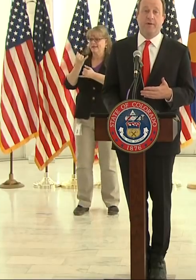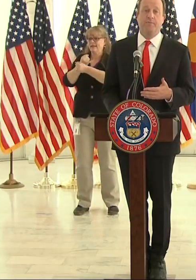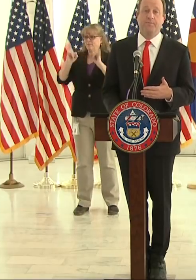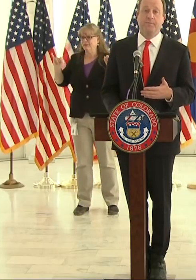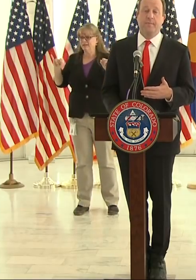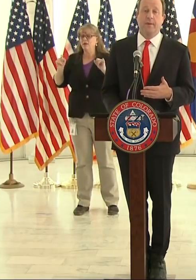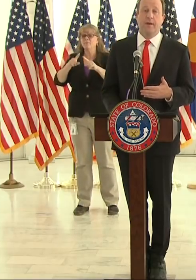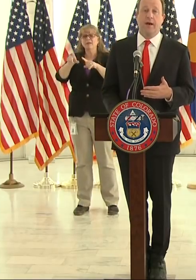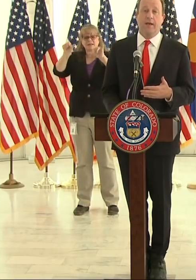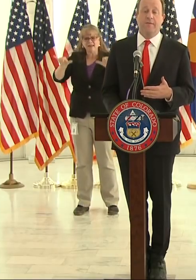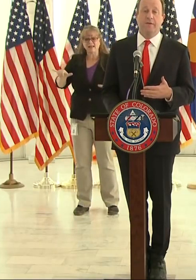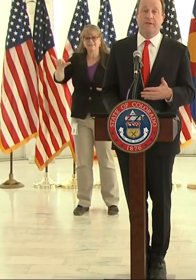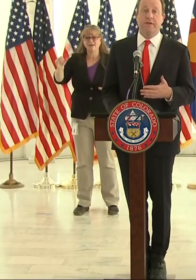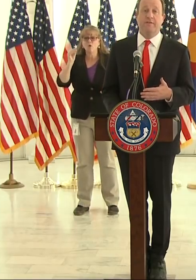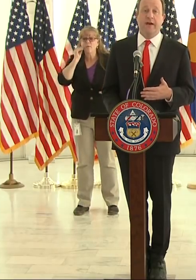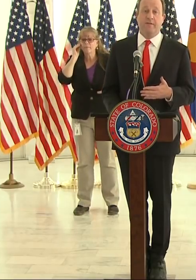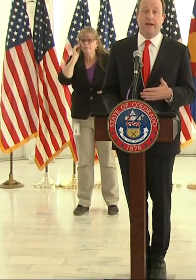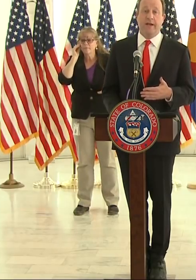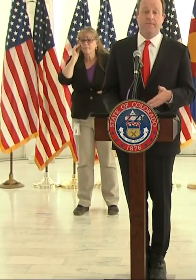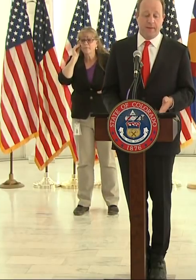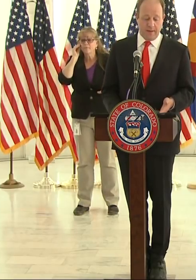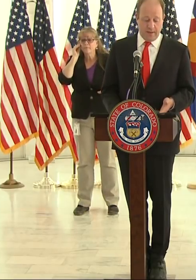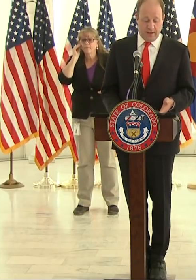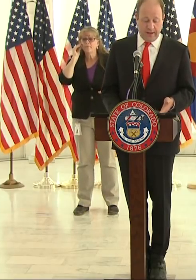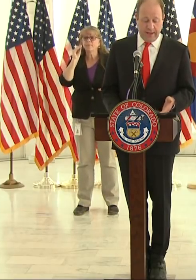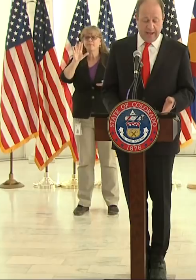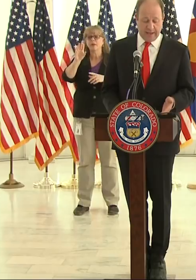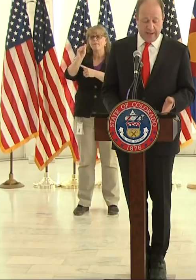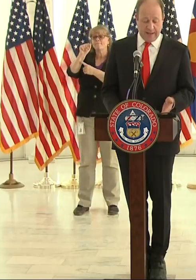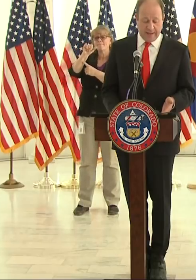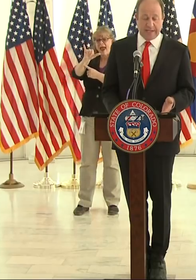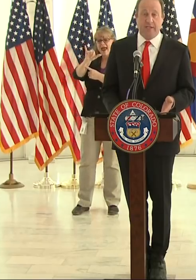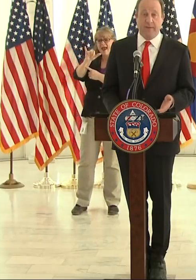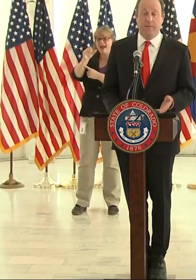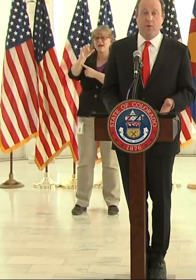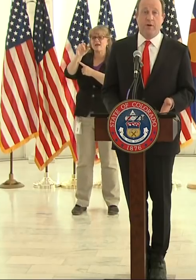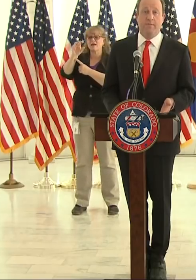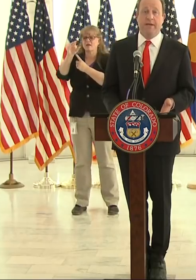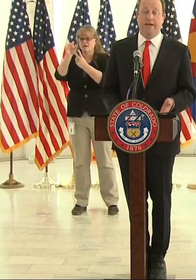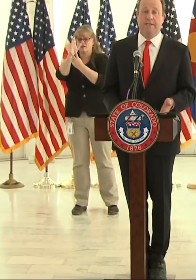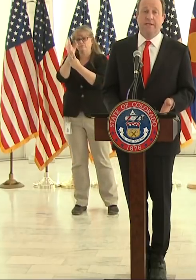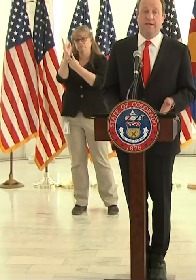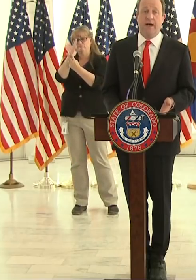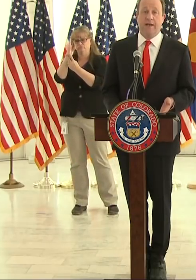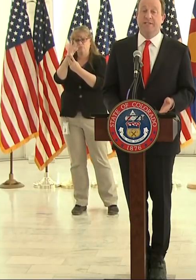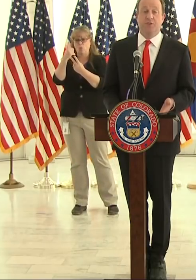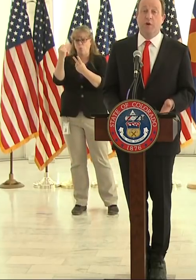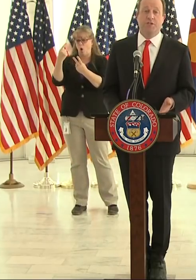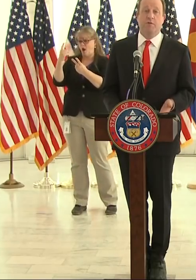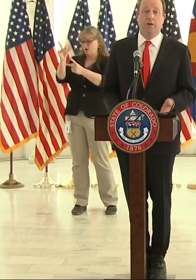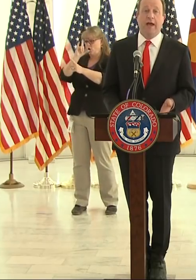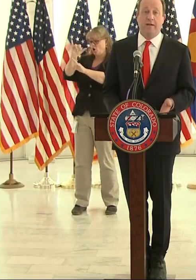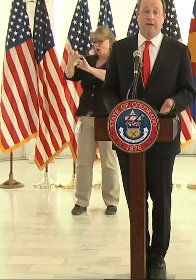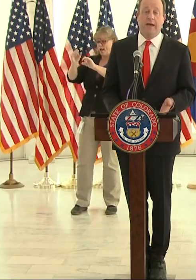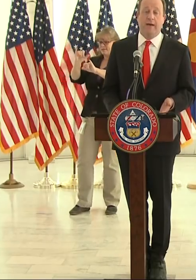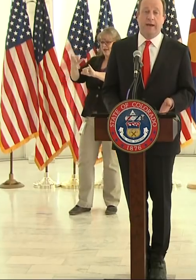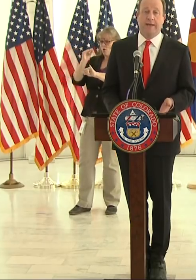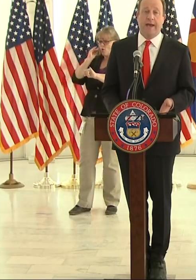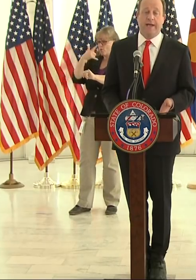like your April if you're 75 or 80. And that's going to be important because this is Russian